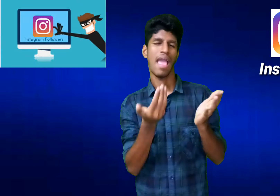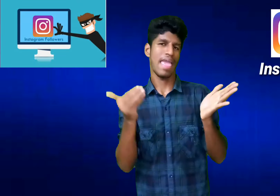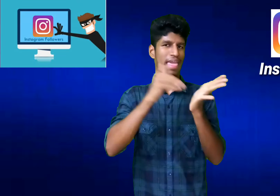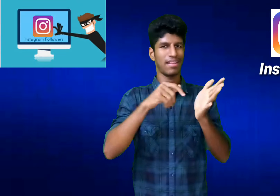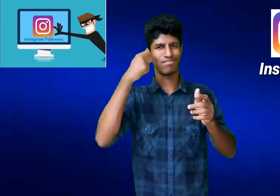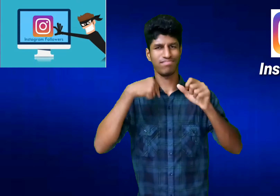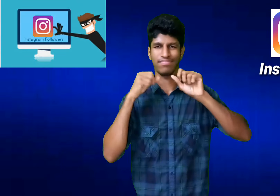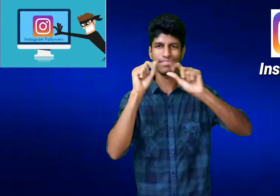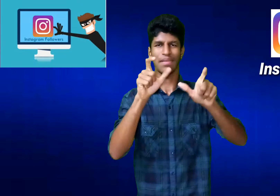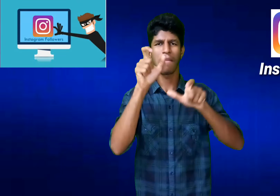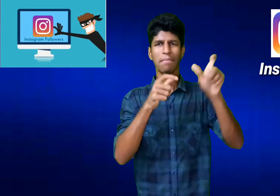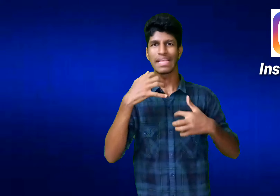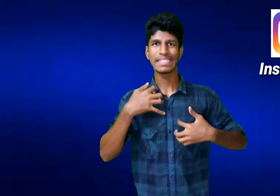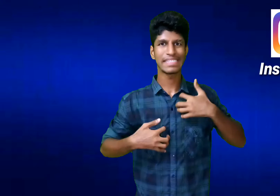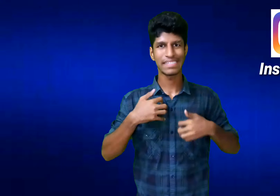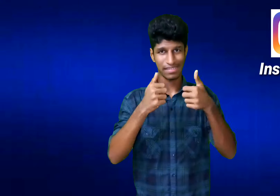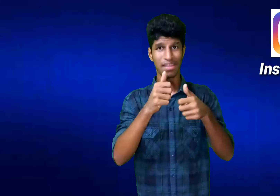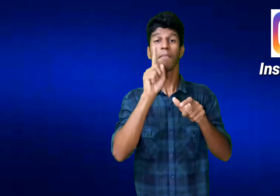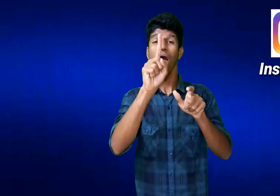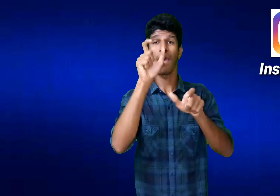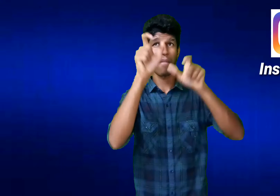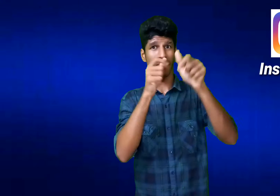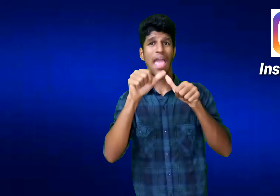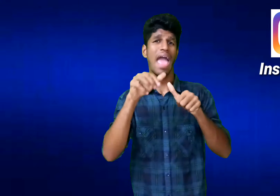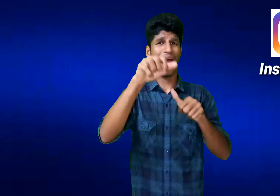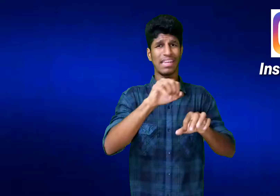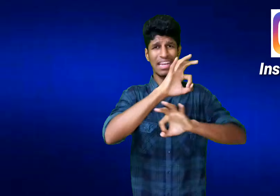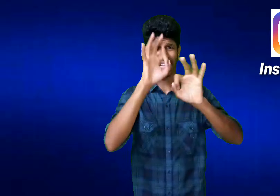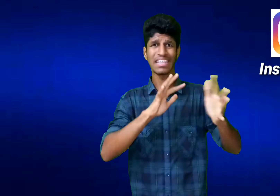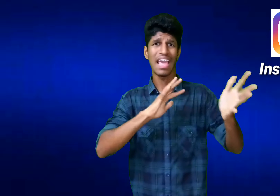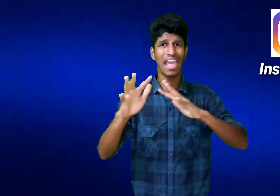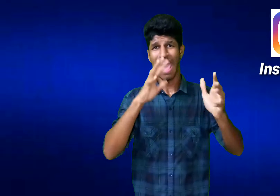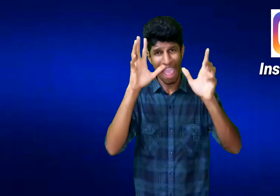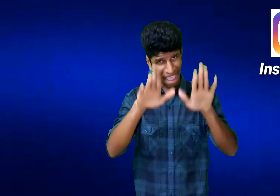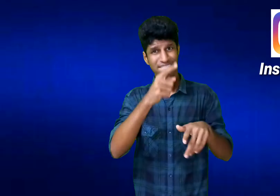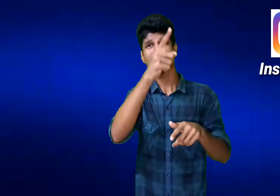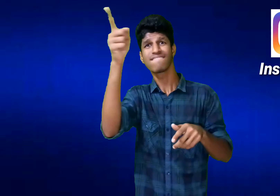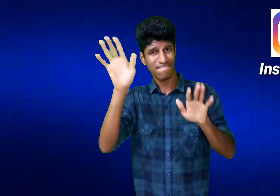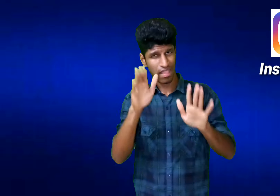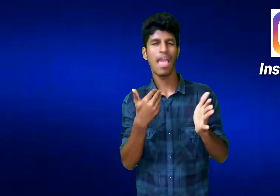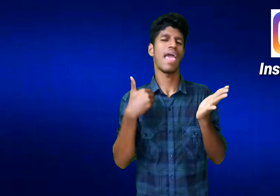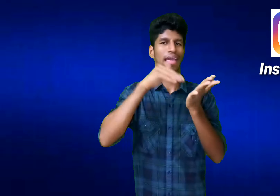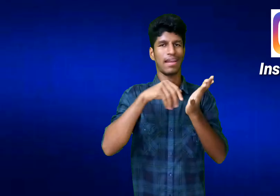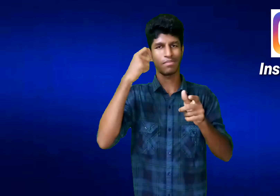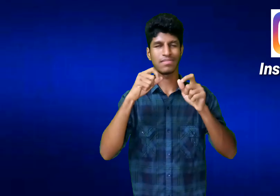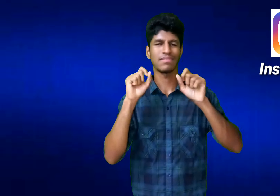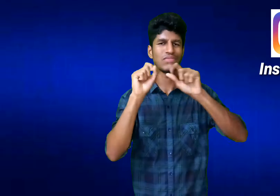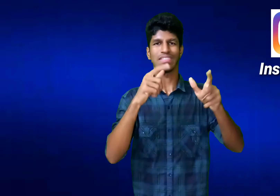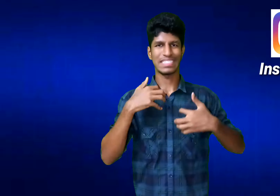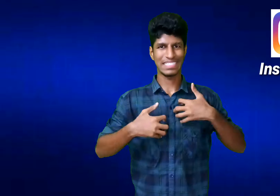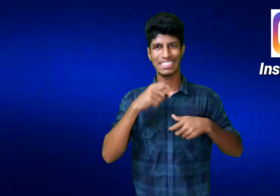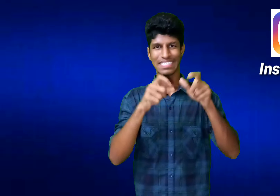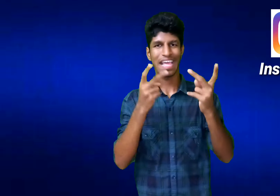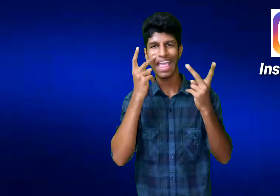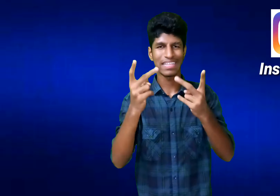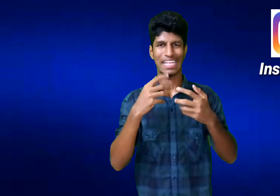me and i'll stay out of your way i can see the way you look at me i'm such a disgrace i never really asked to be brought into this